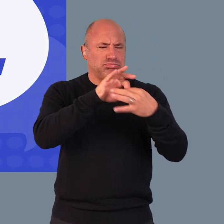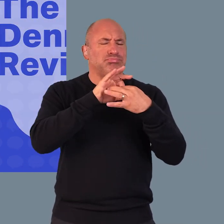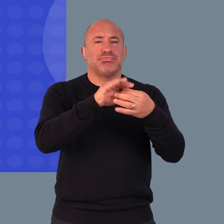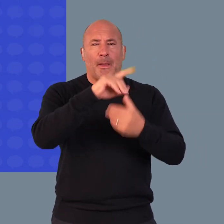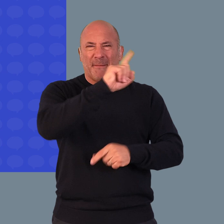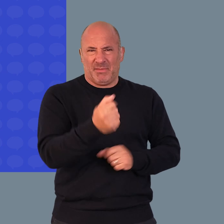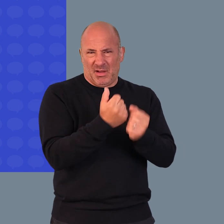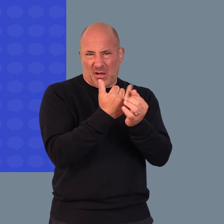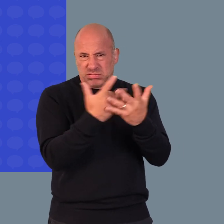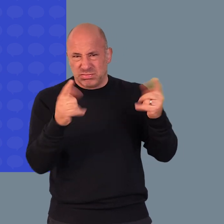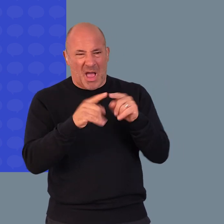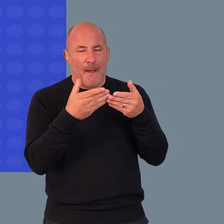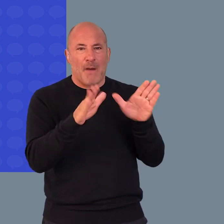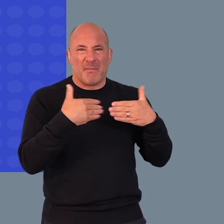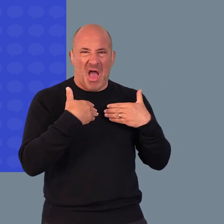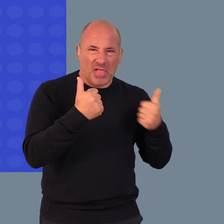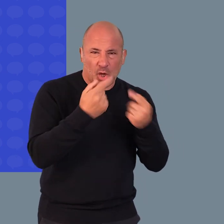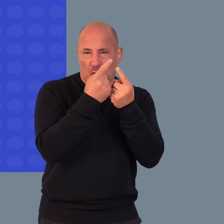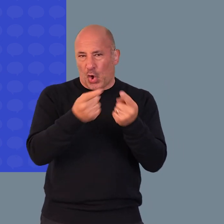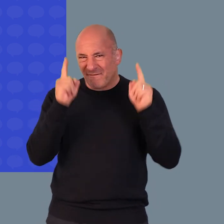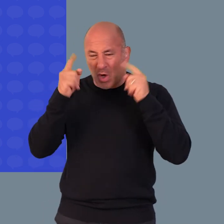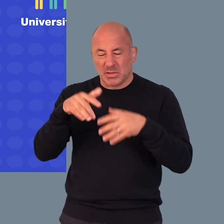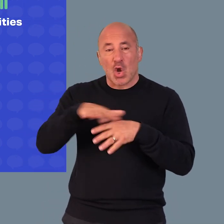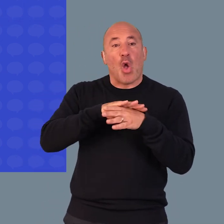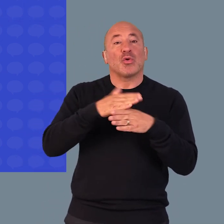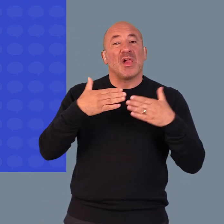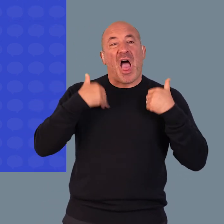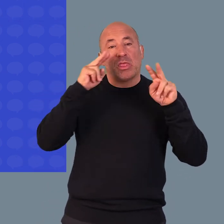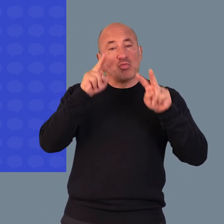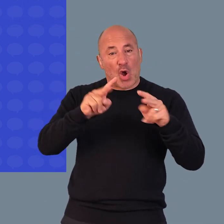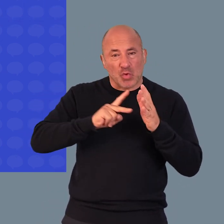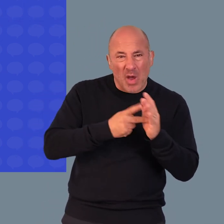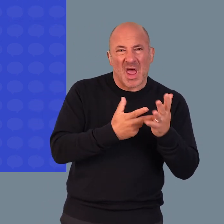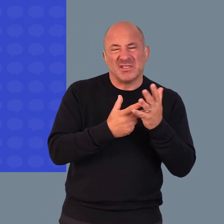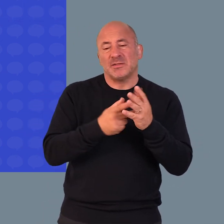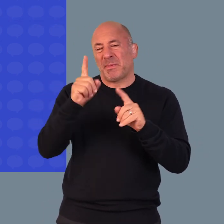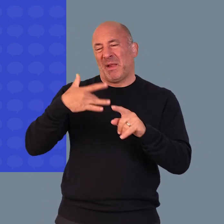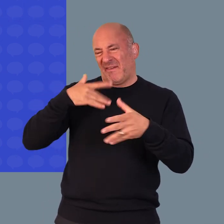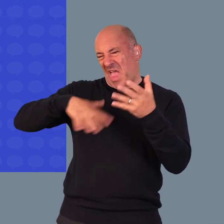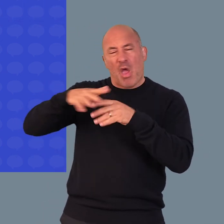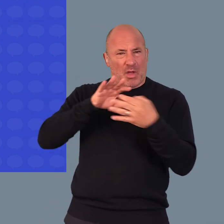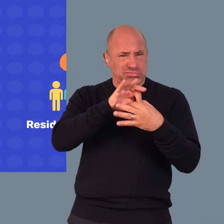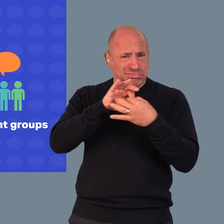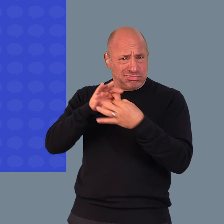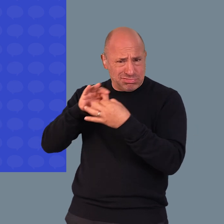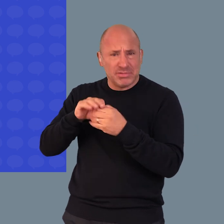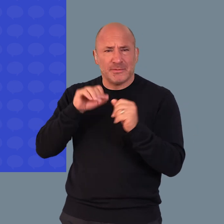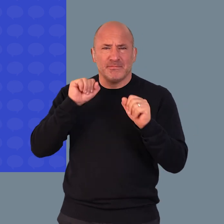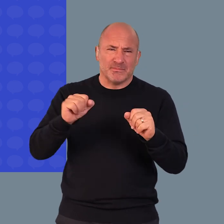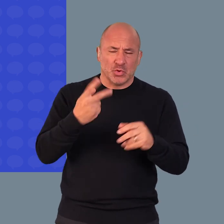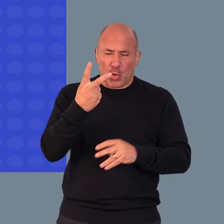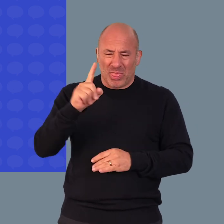He worked with lots of different people, including public health, universities, local health watch organisations and resident